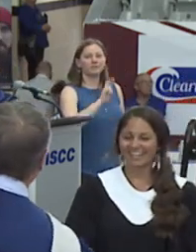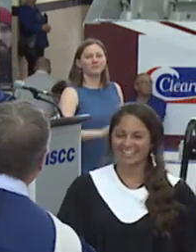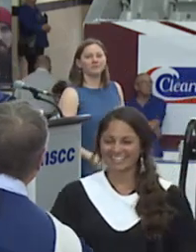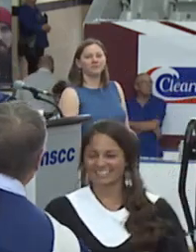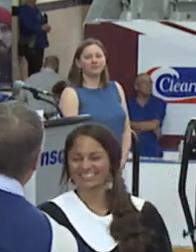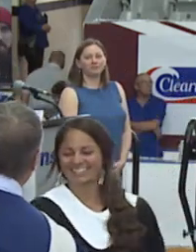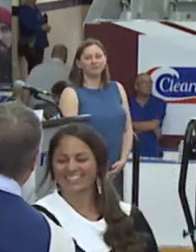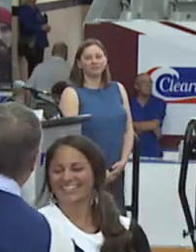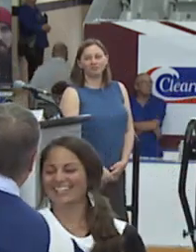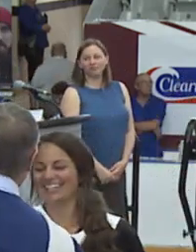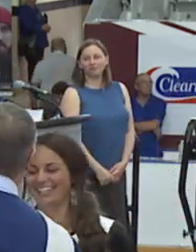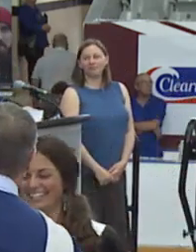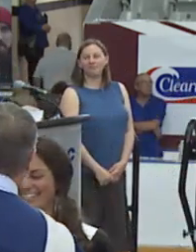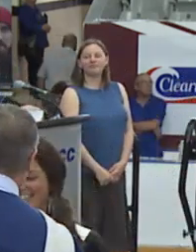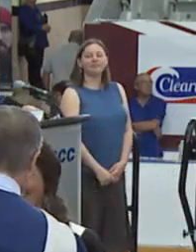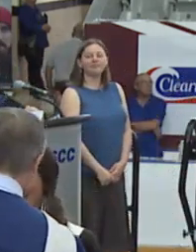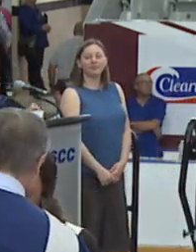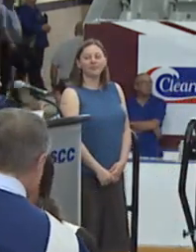What's that?